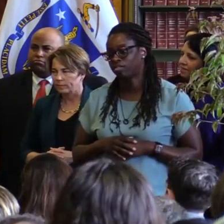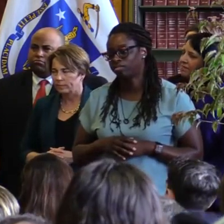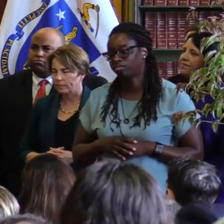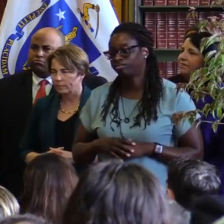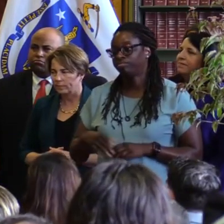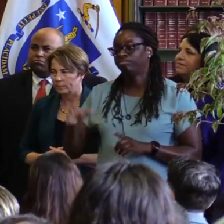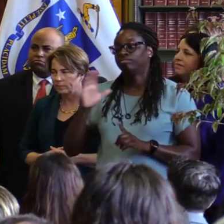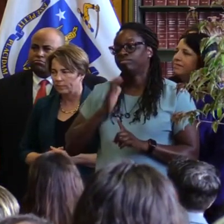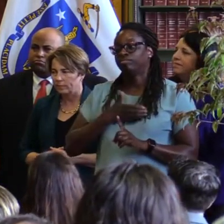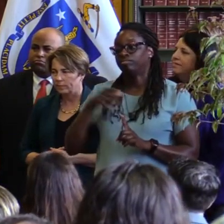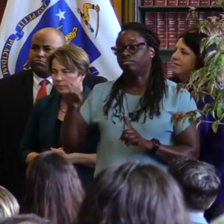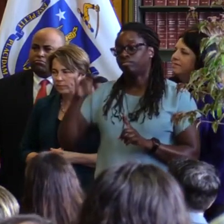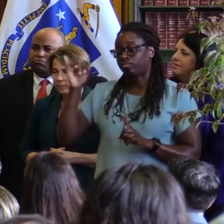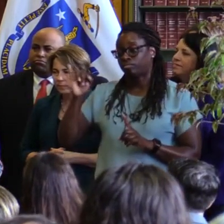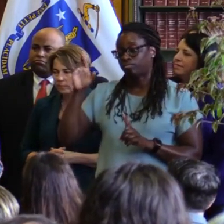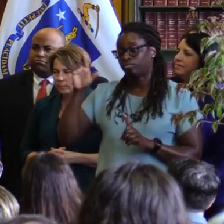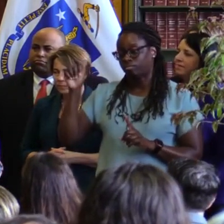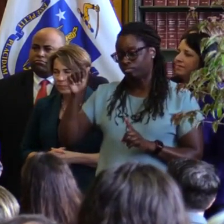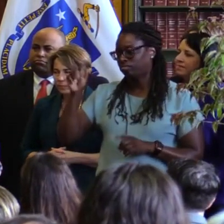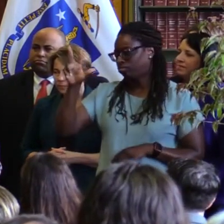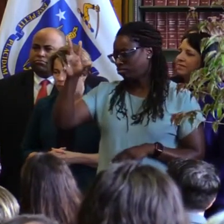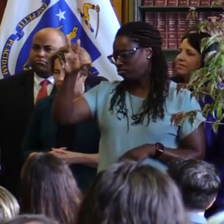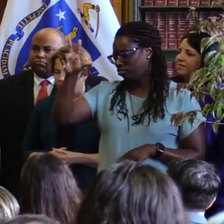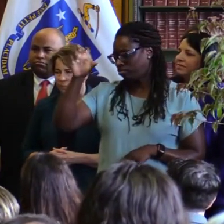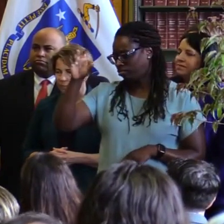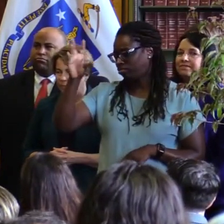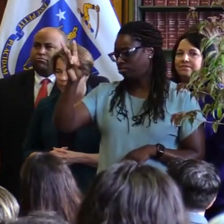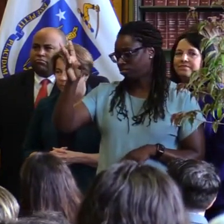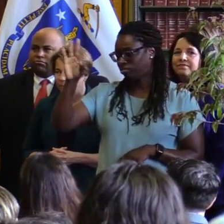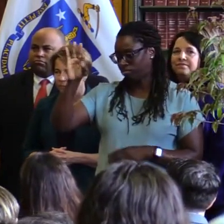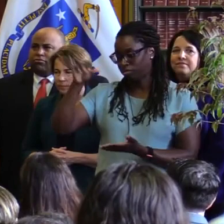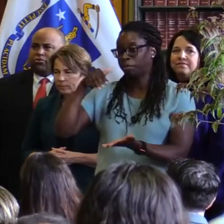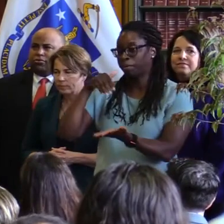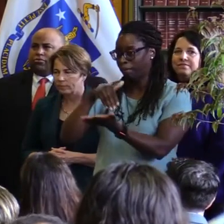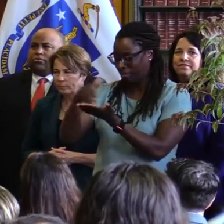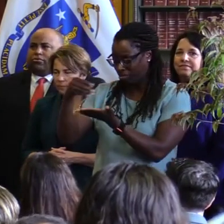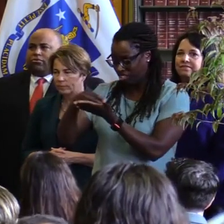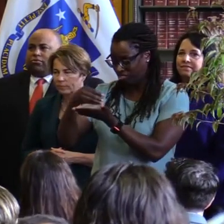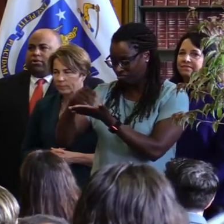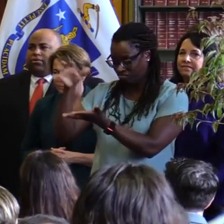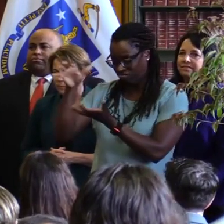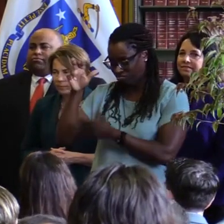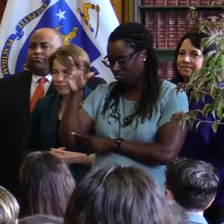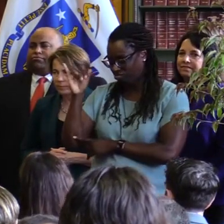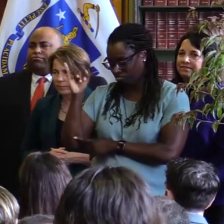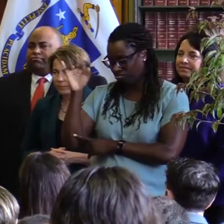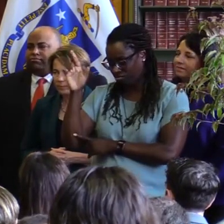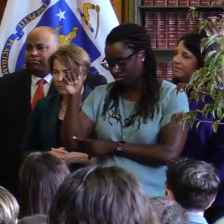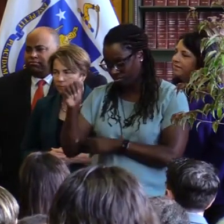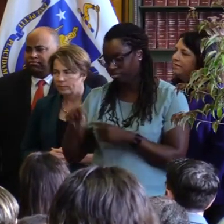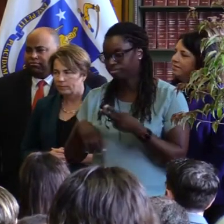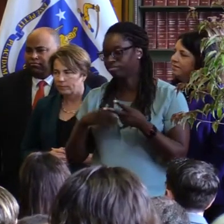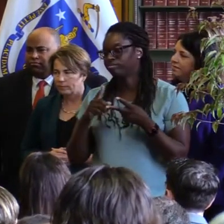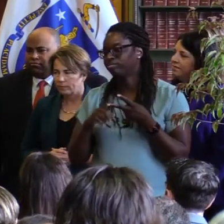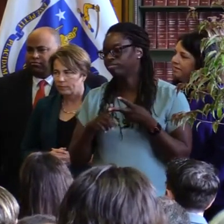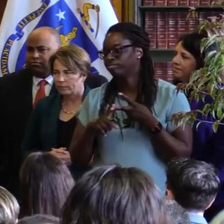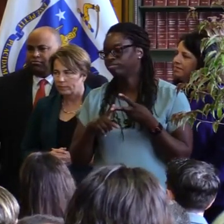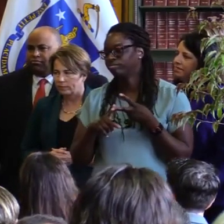$369 billion. The infrastructure bill, $3 trillion, or close to $3 trillion. That